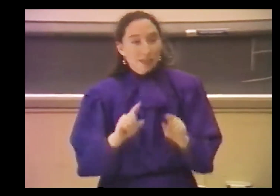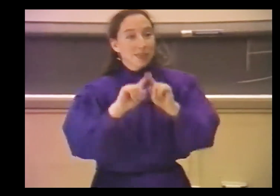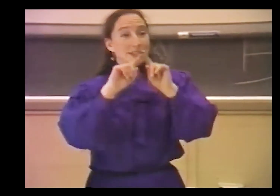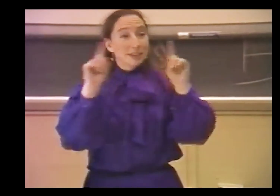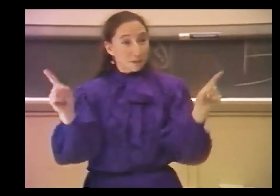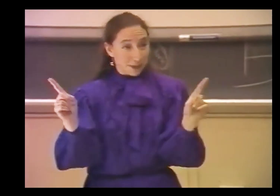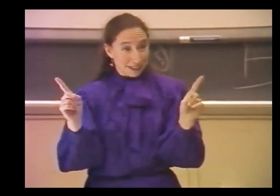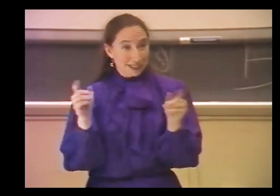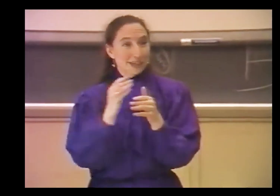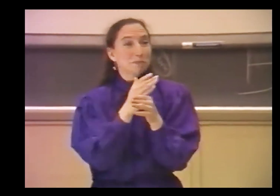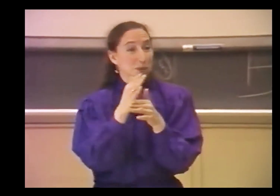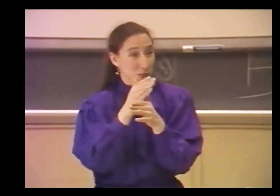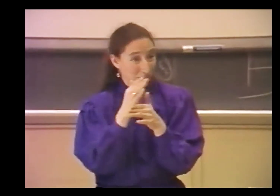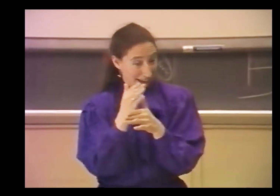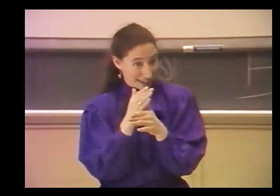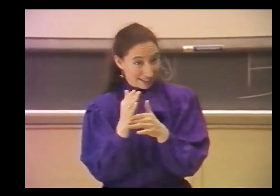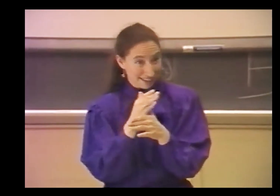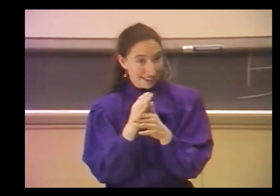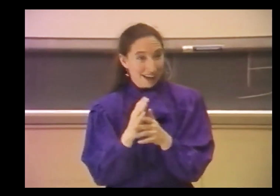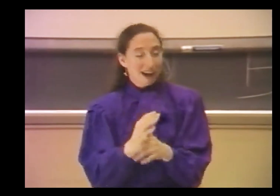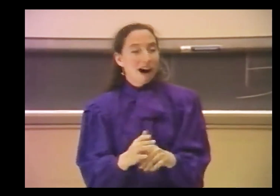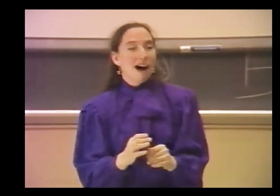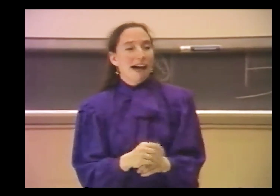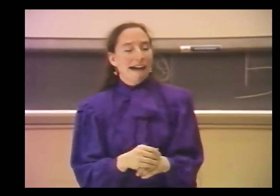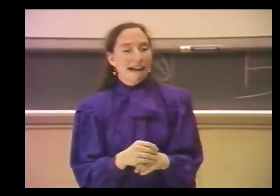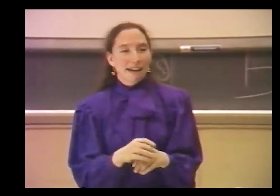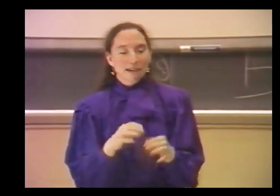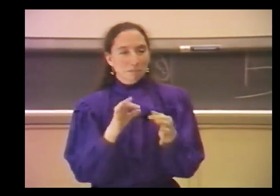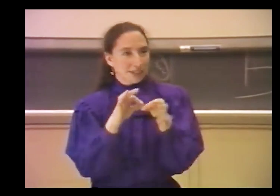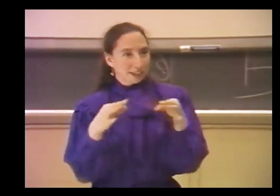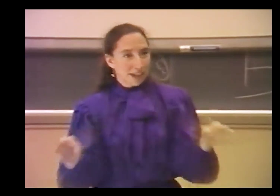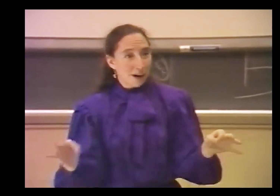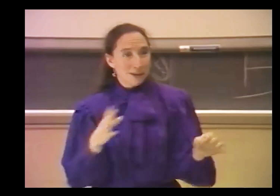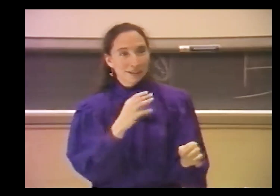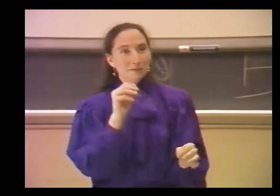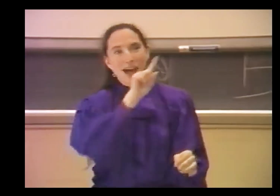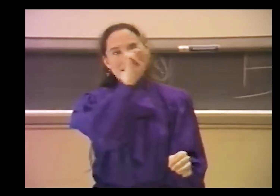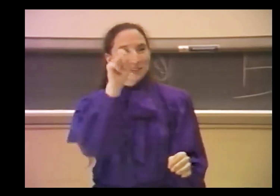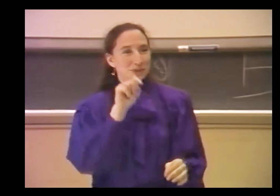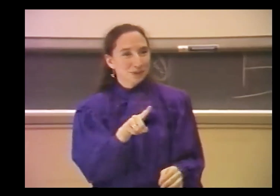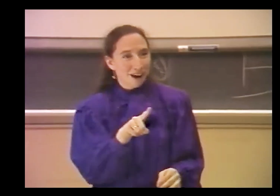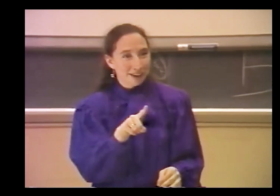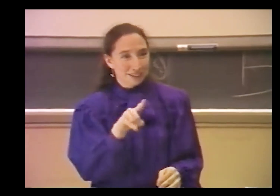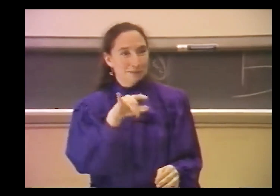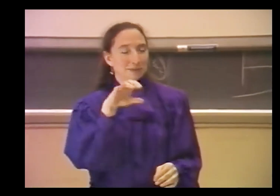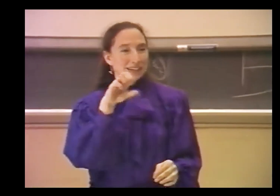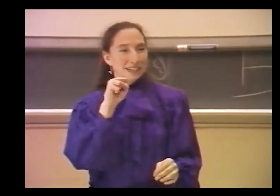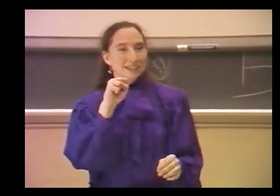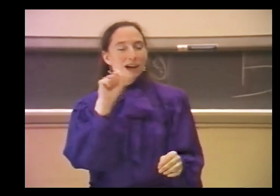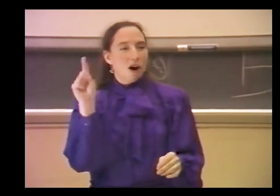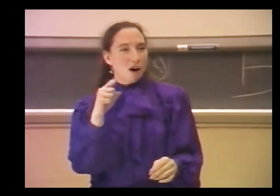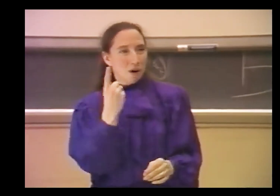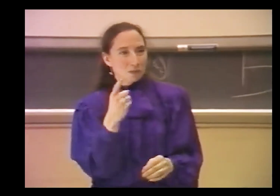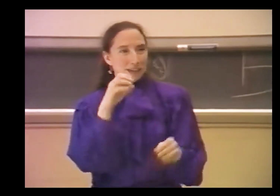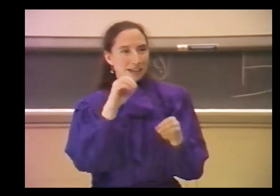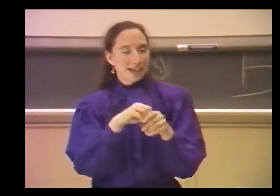the difference between a declarative and an interrogative is only